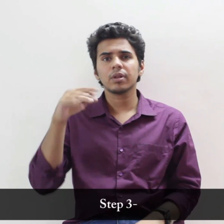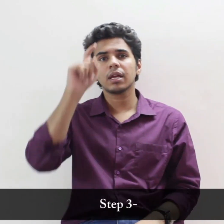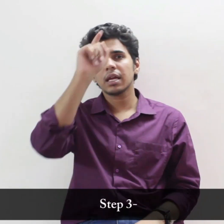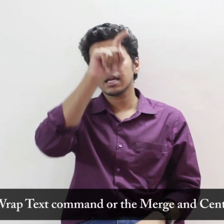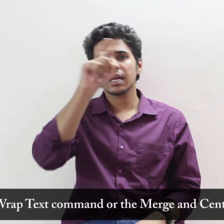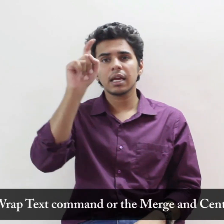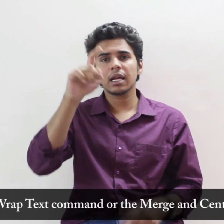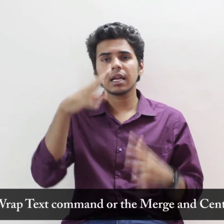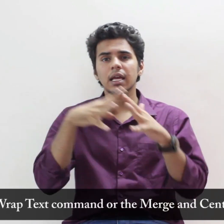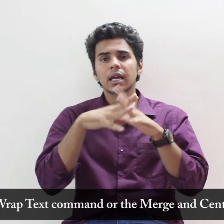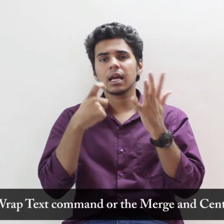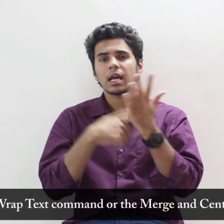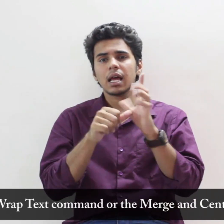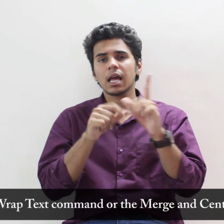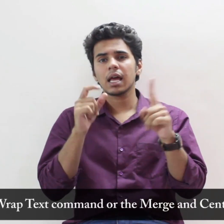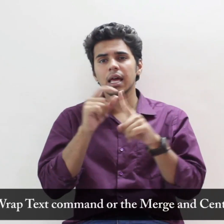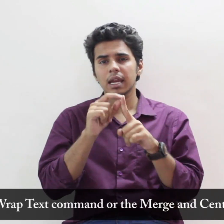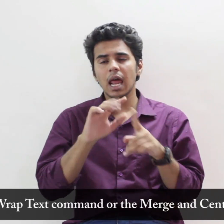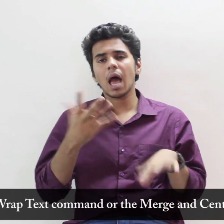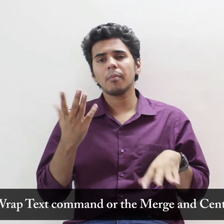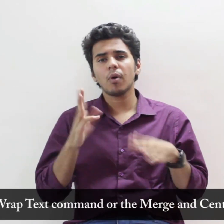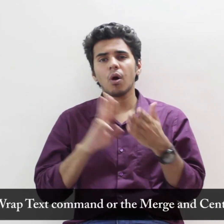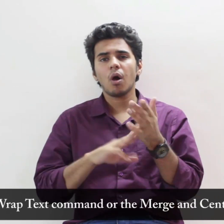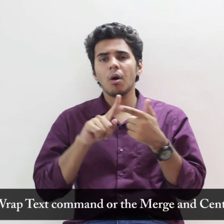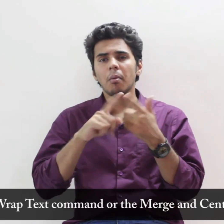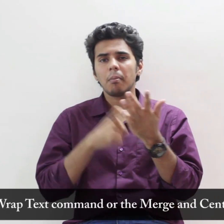Wrap Text command or the Merge and the Center command.